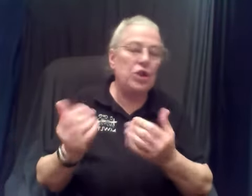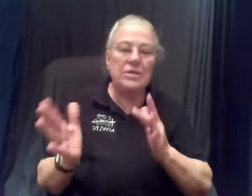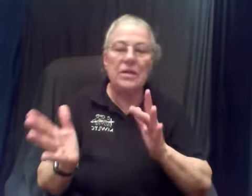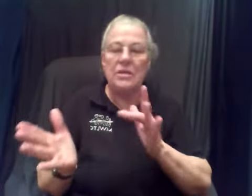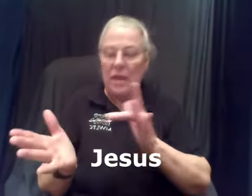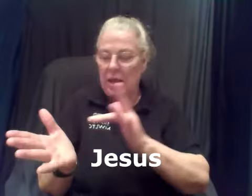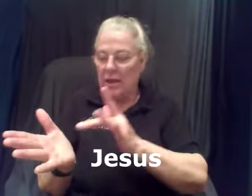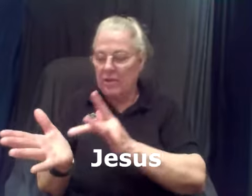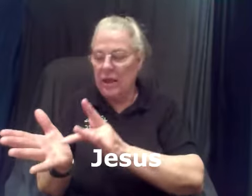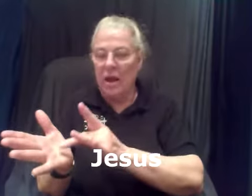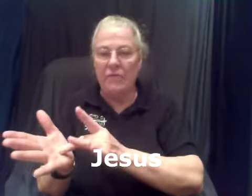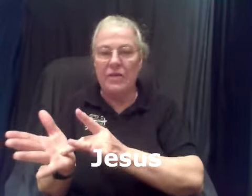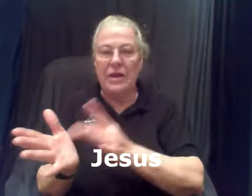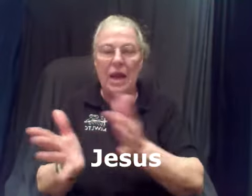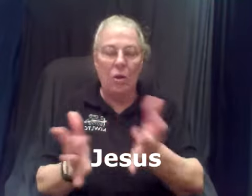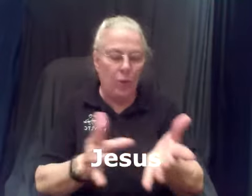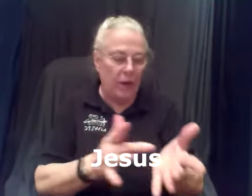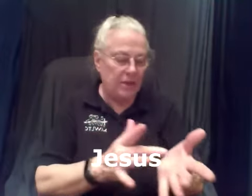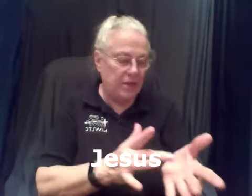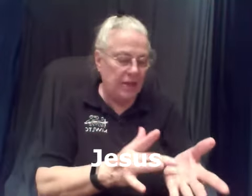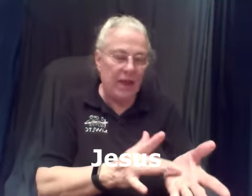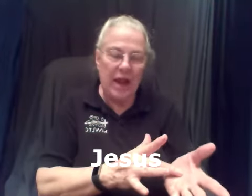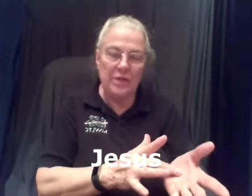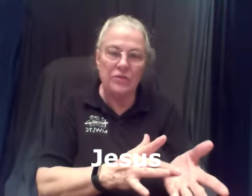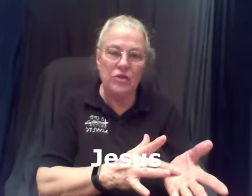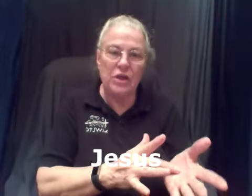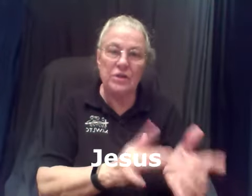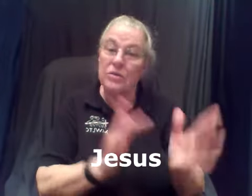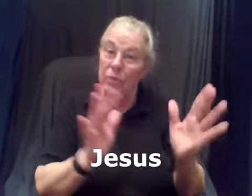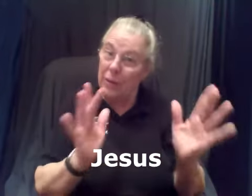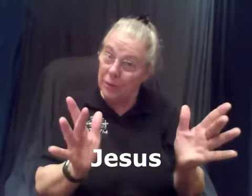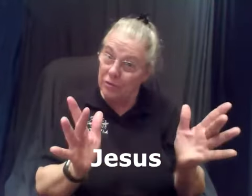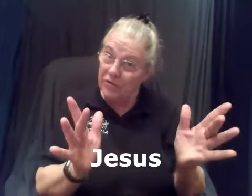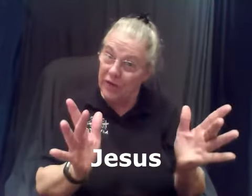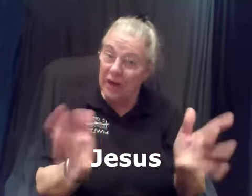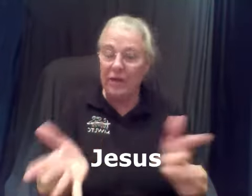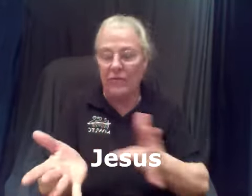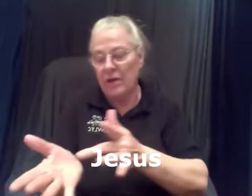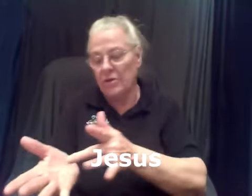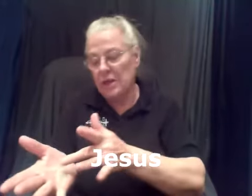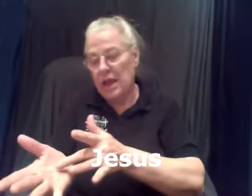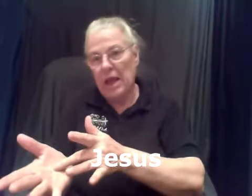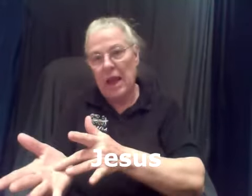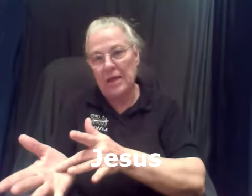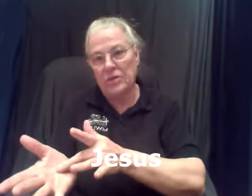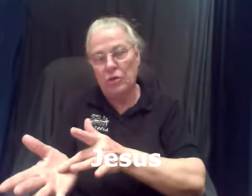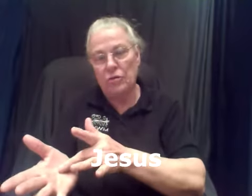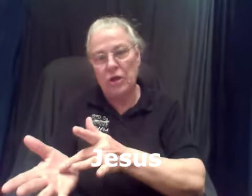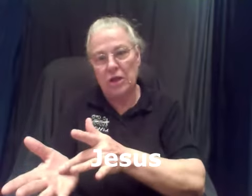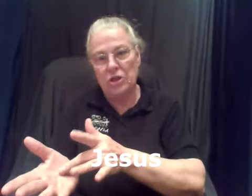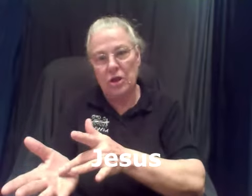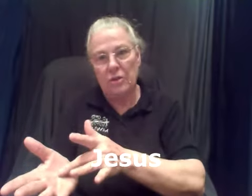Jesus, think of the nail prints in the hands of Jesus. Remember those feeling fingers? And so you touch the